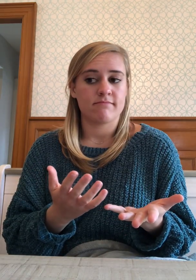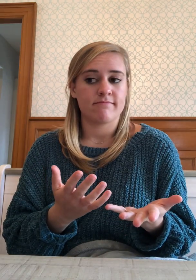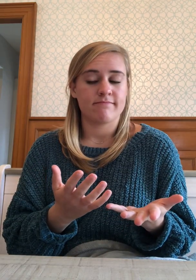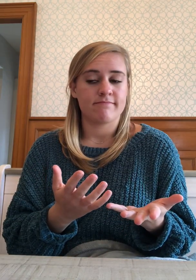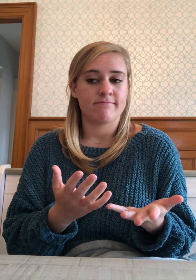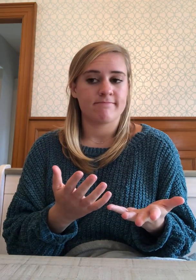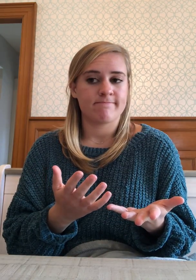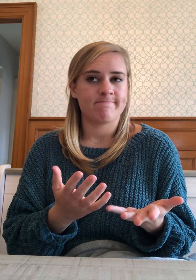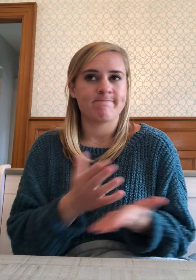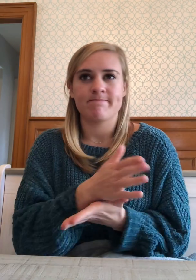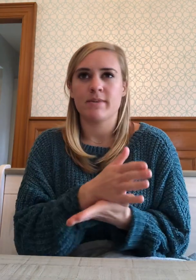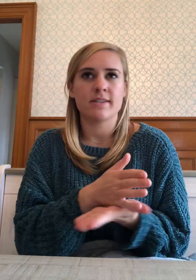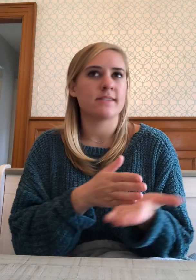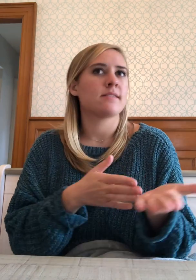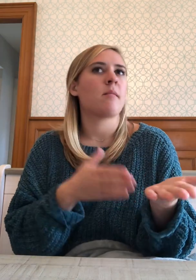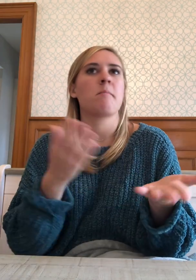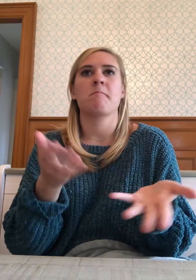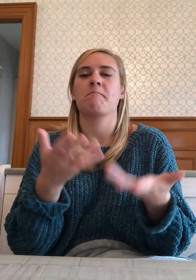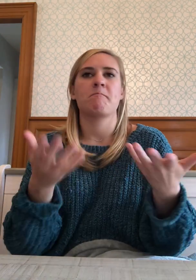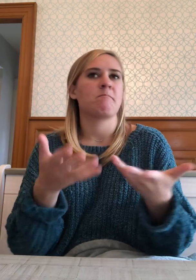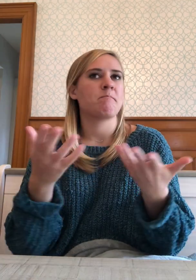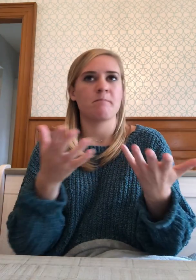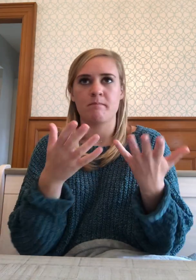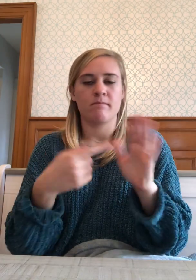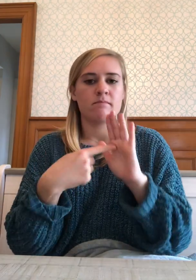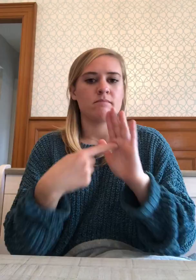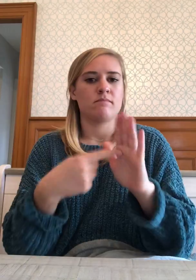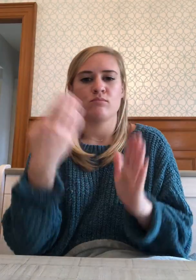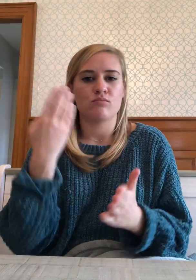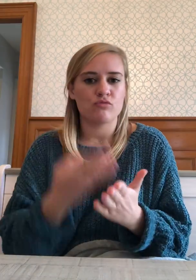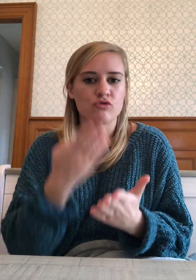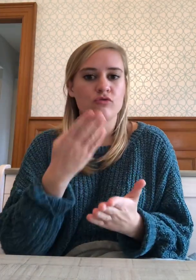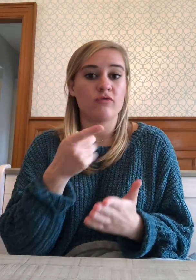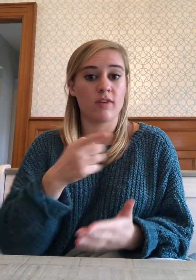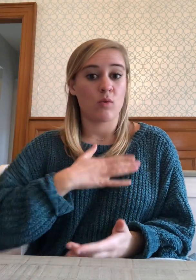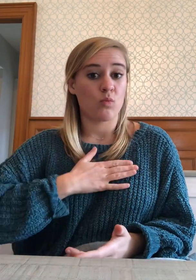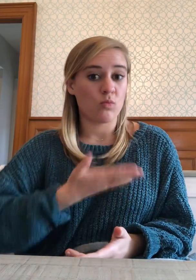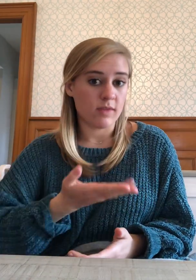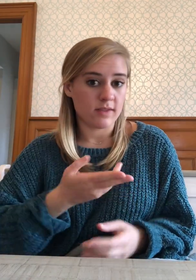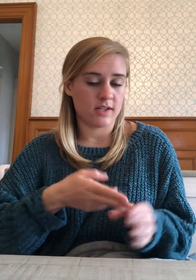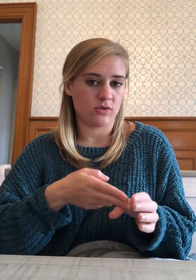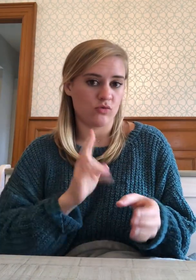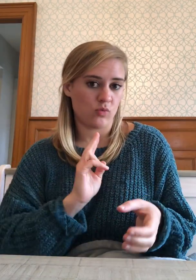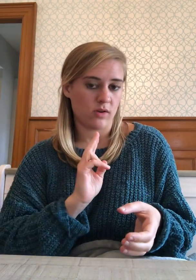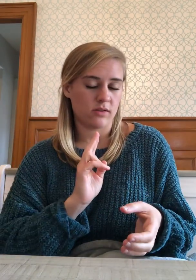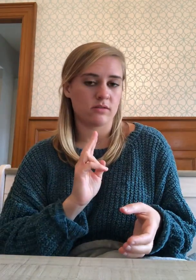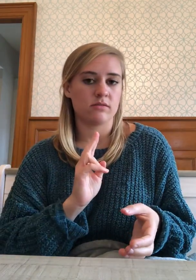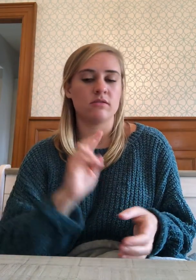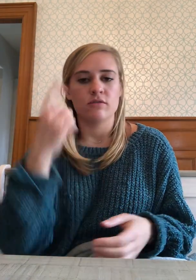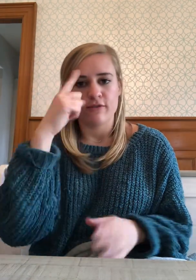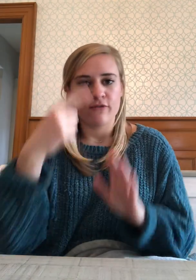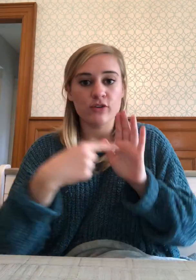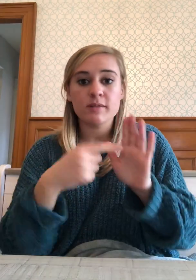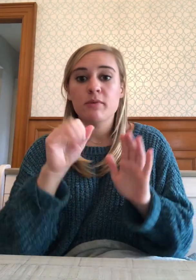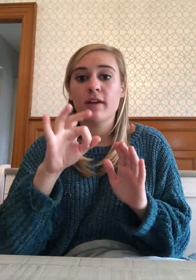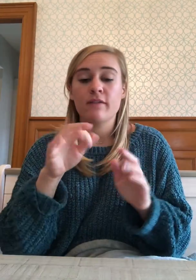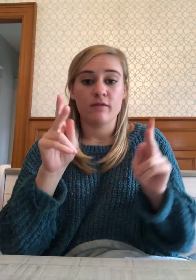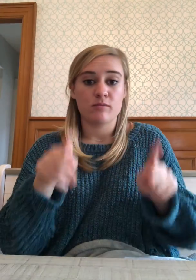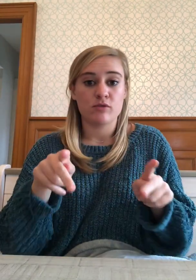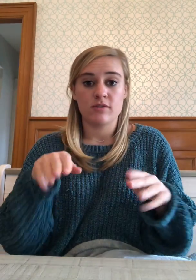some indication that there's a willingness to quit. So in other words, somebody comes in with a finger habit the first day, and